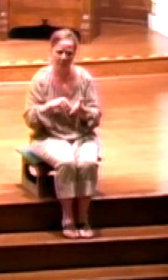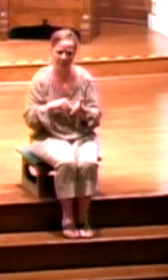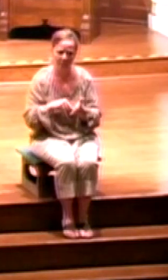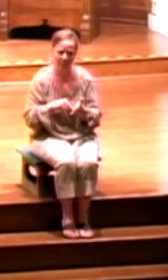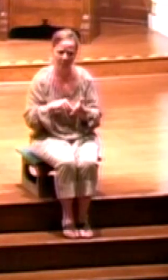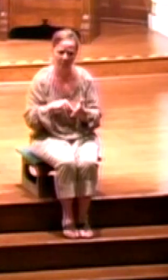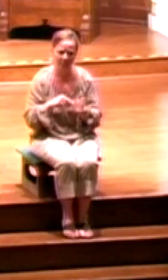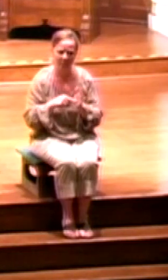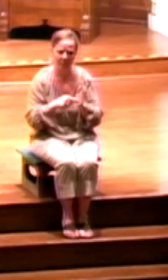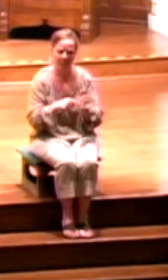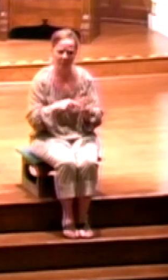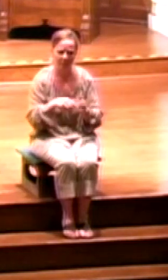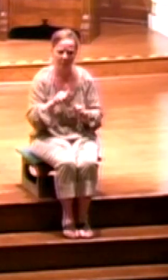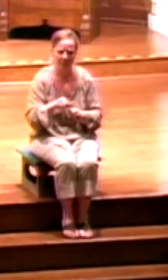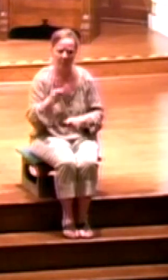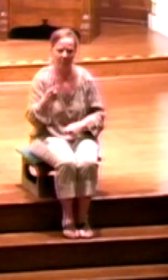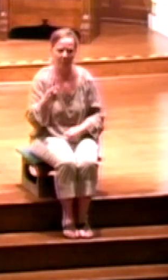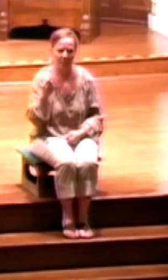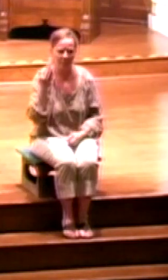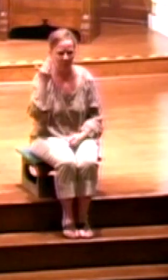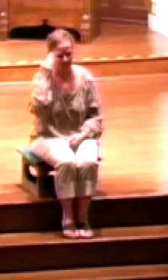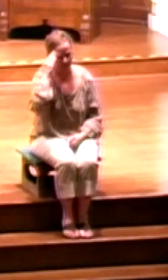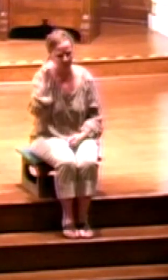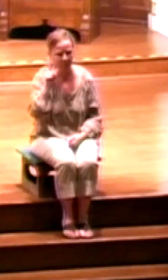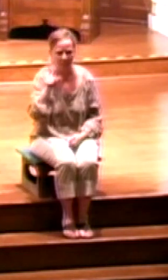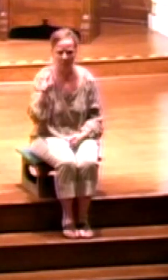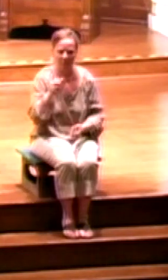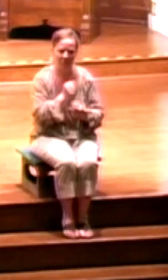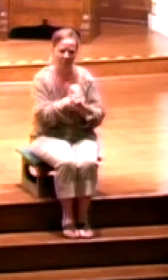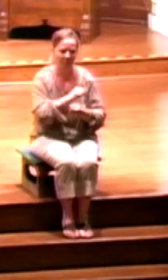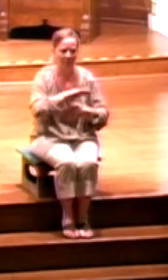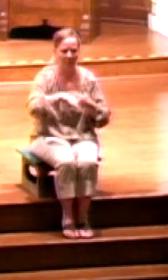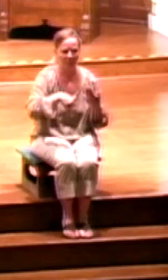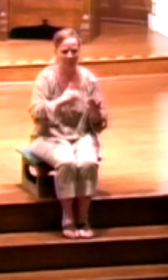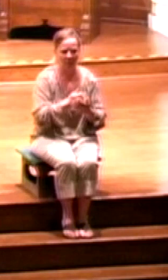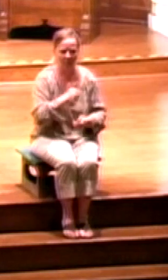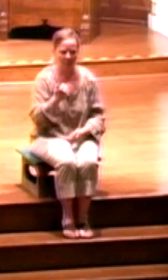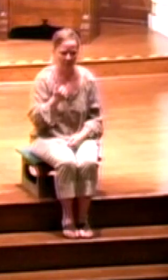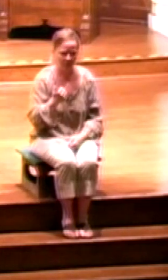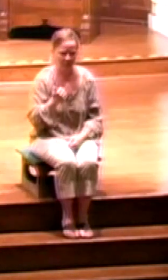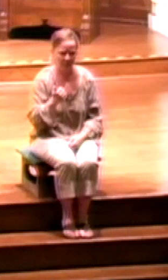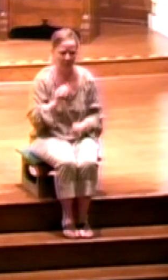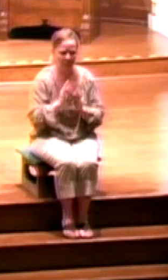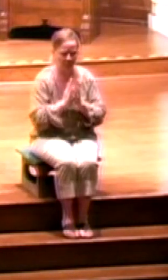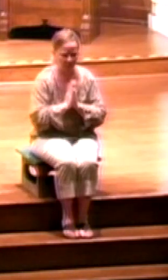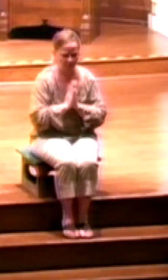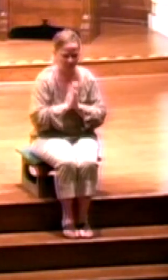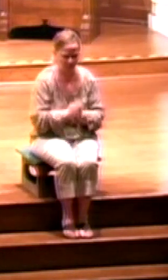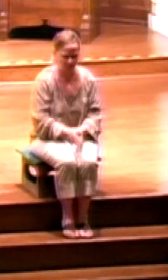disciples, if you have love for one another." Let us pray.